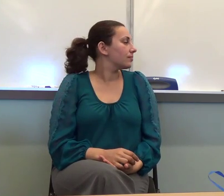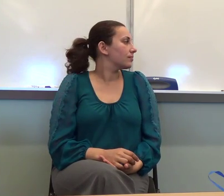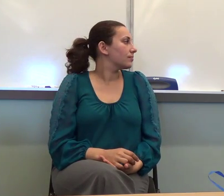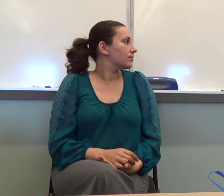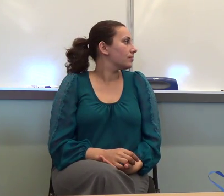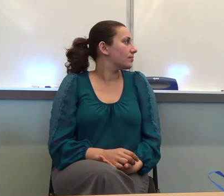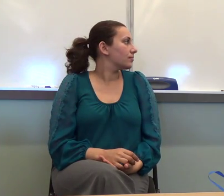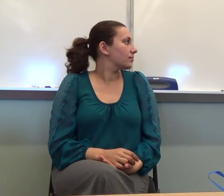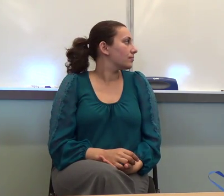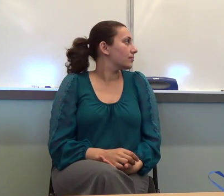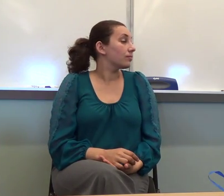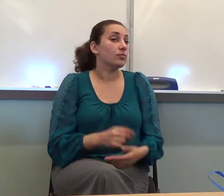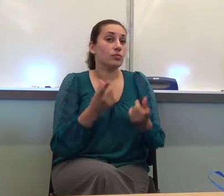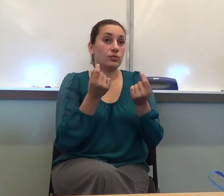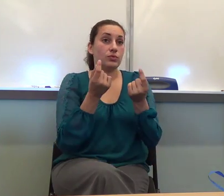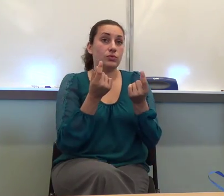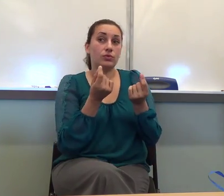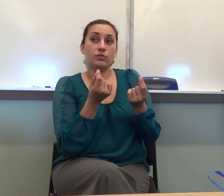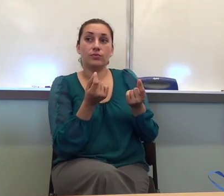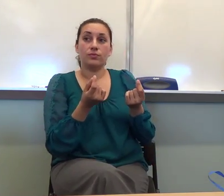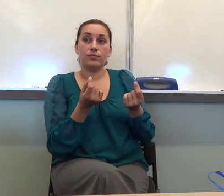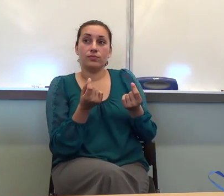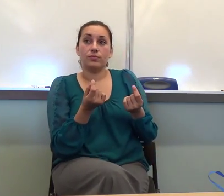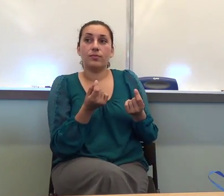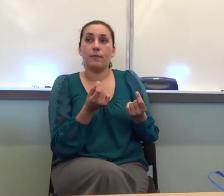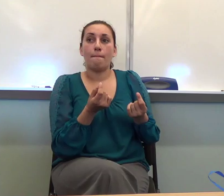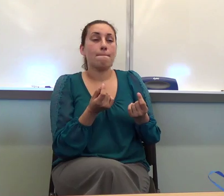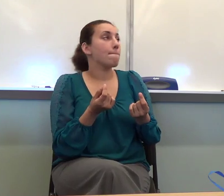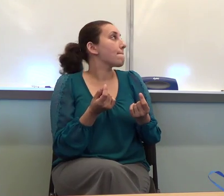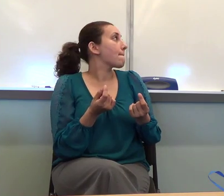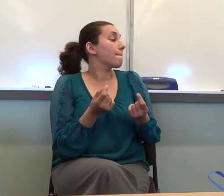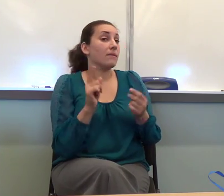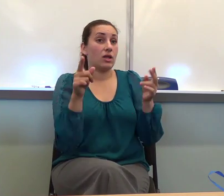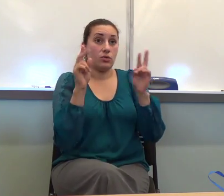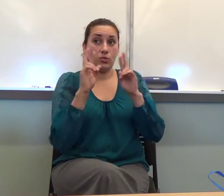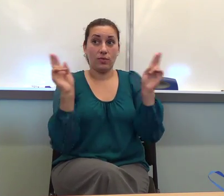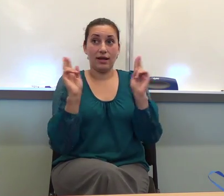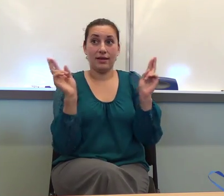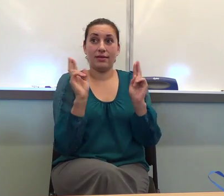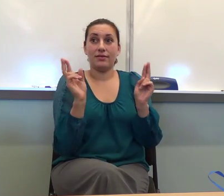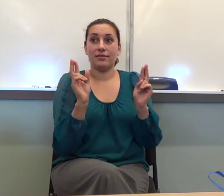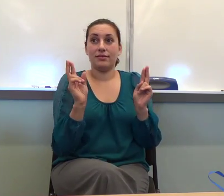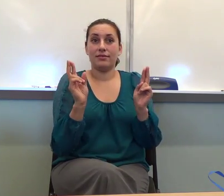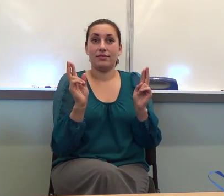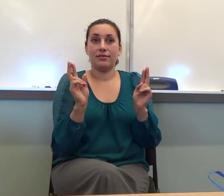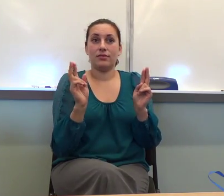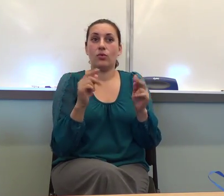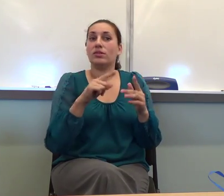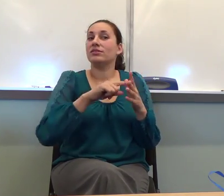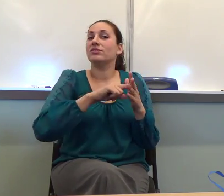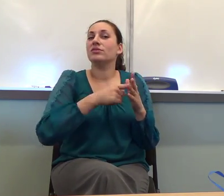Okay, now what we're going to do is take this into, are you ready for this? Algebra.